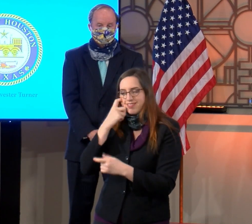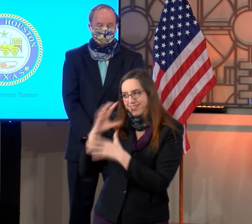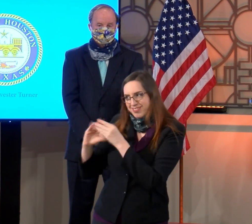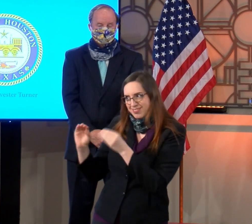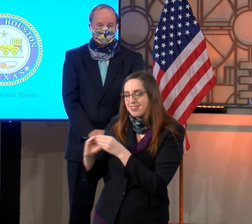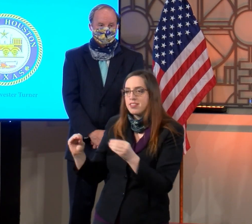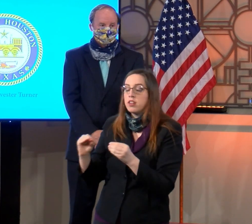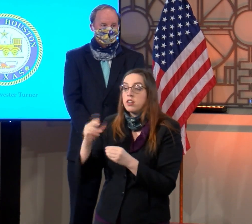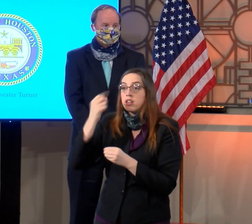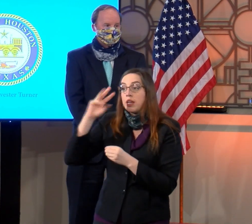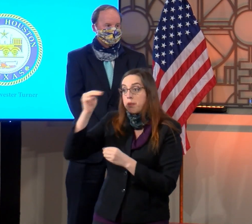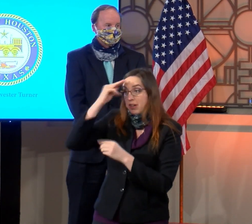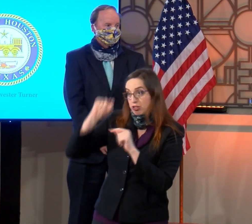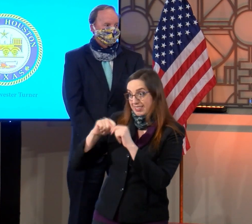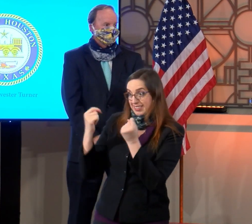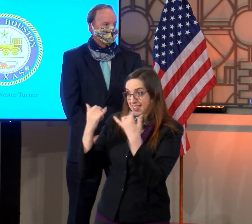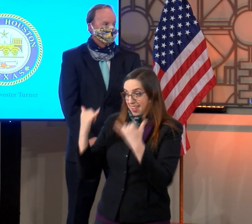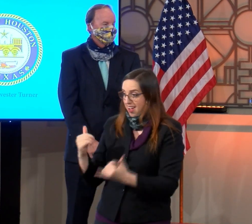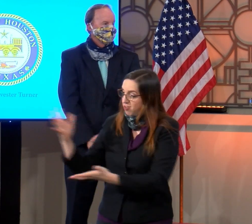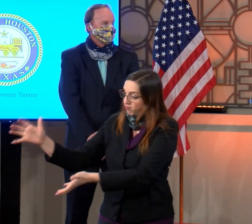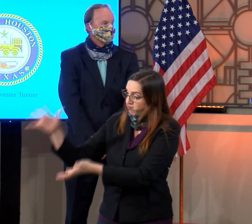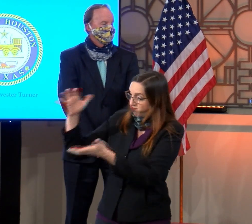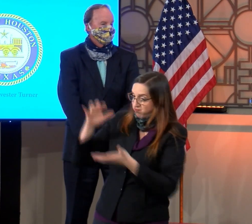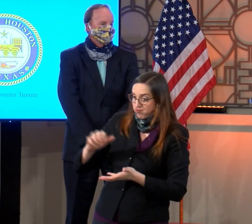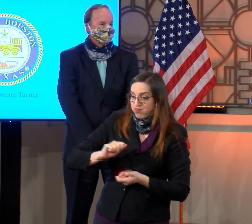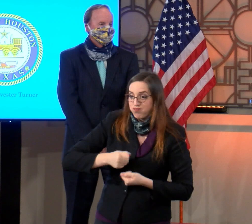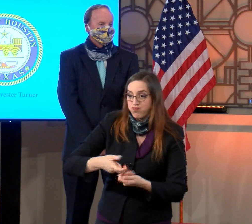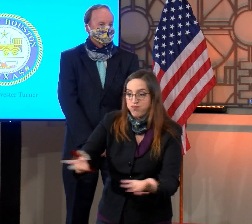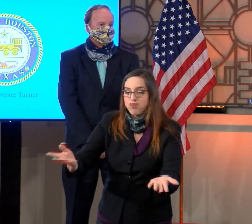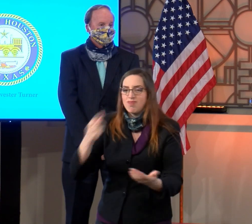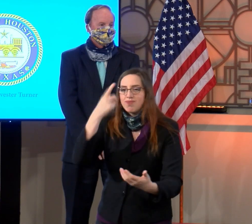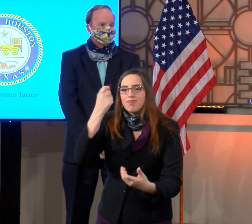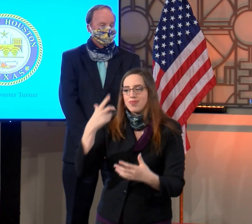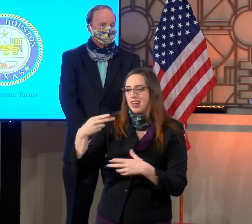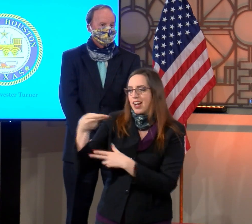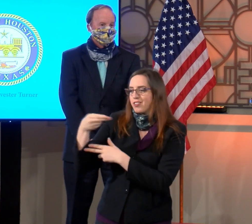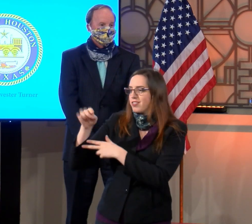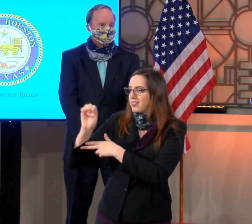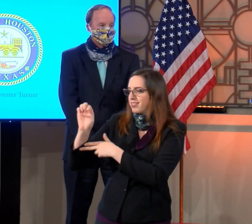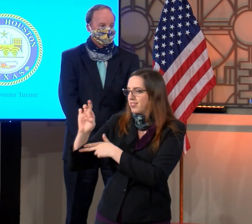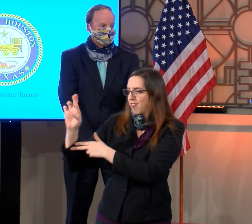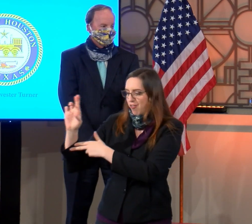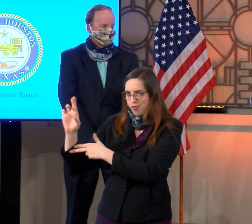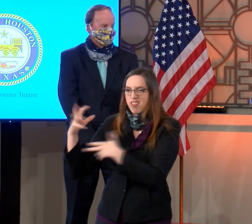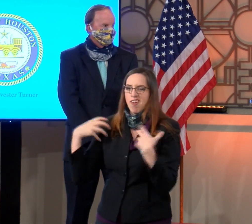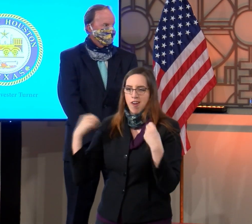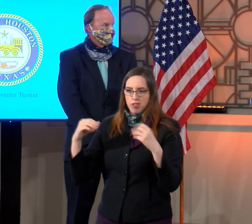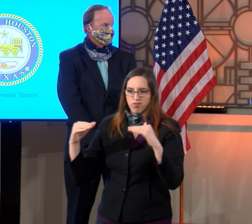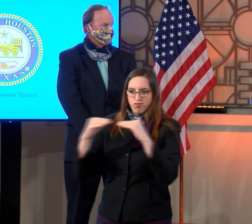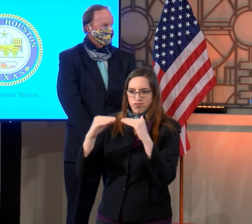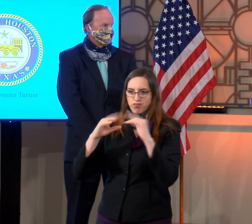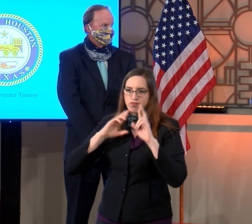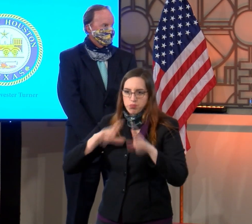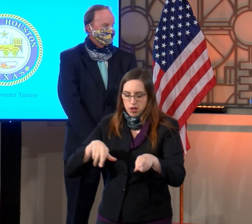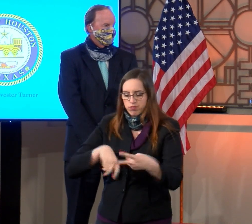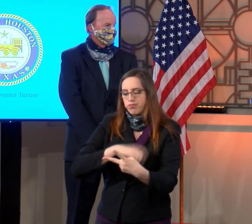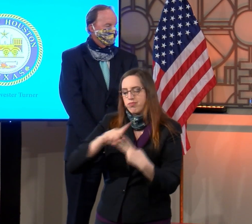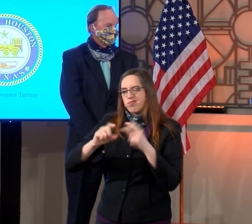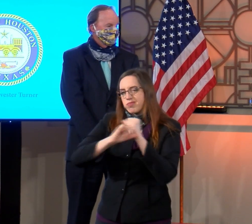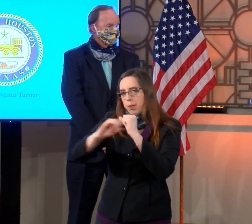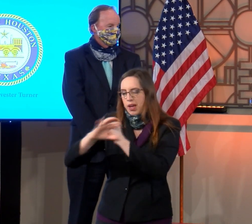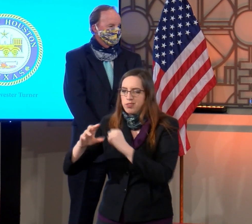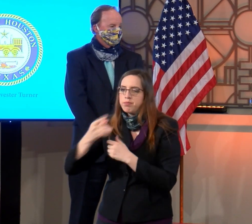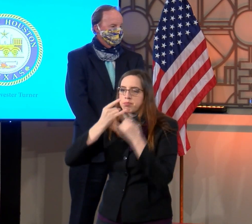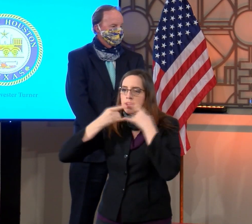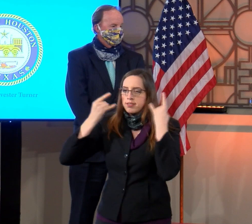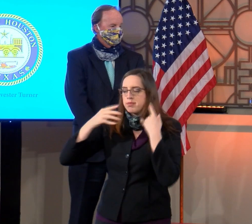for the mayor's team to deploy as part of the health equity response and the Mask Up program. By